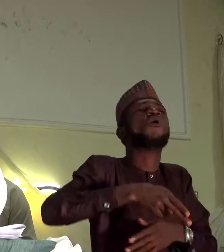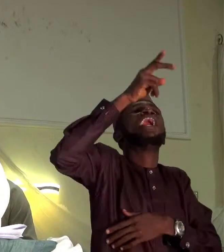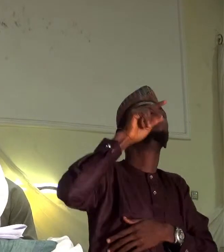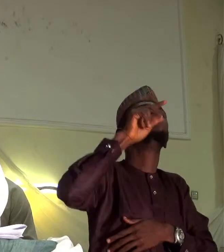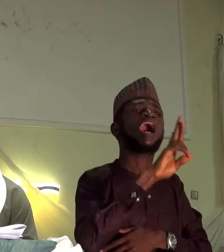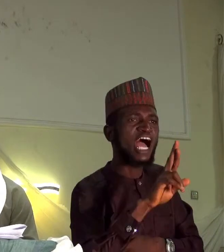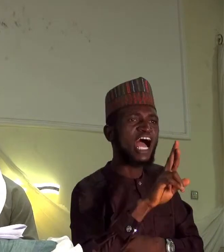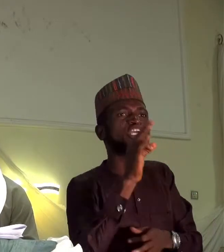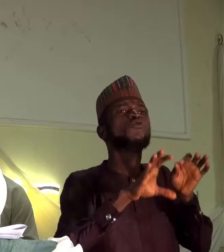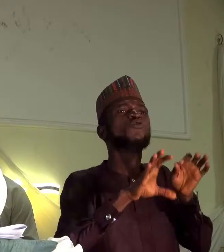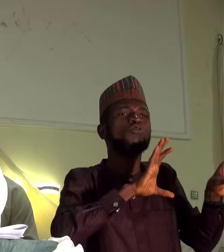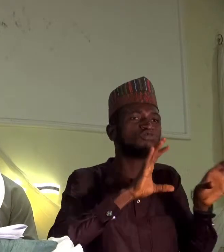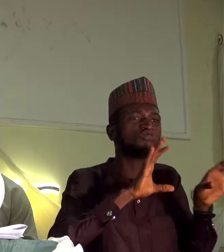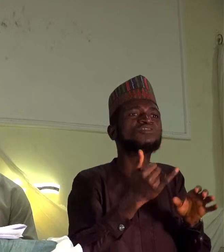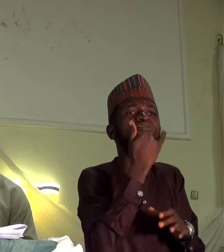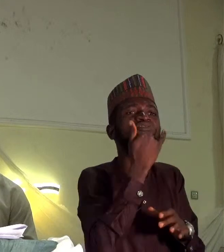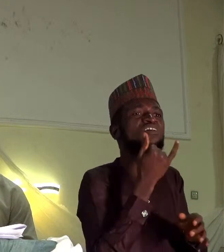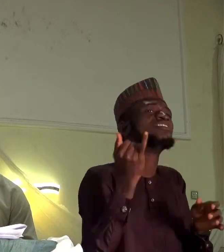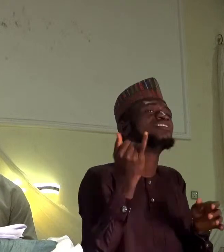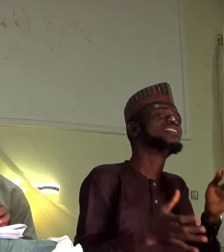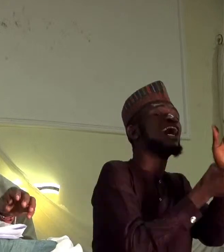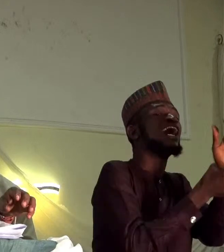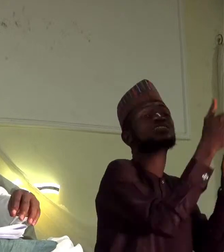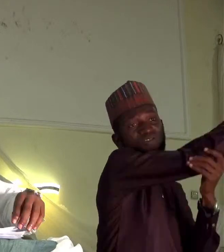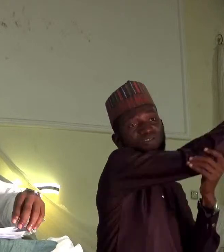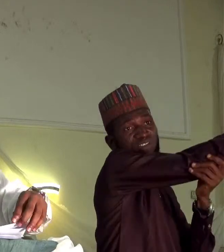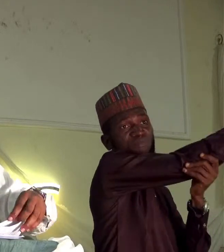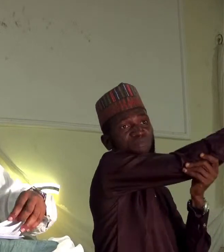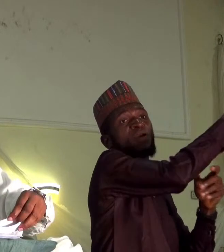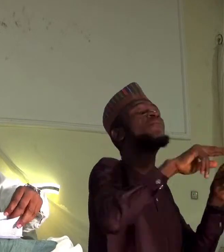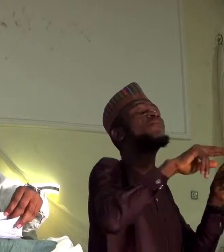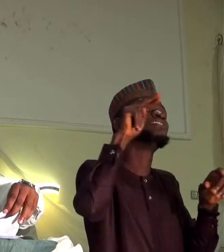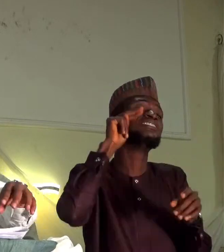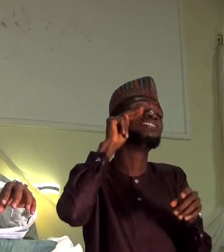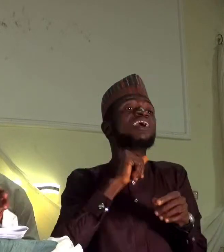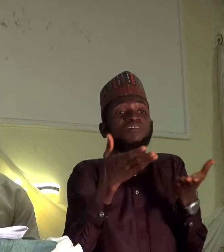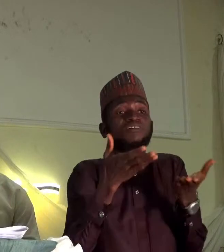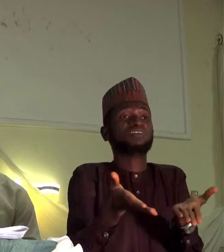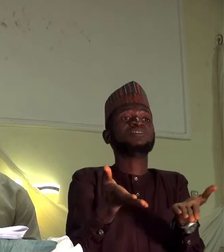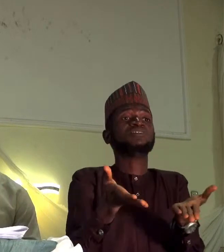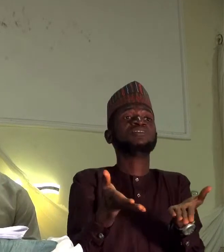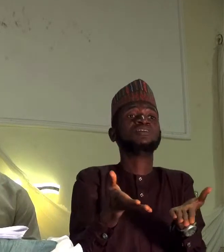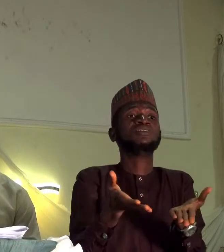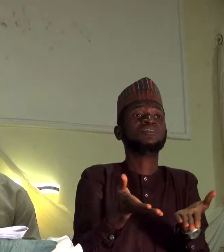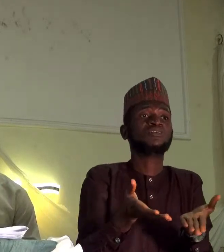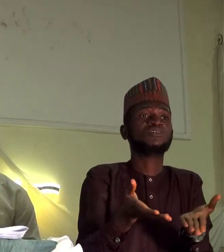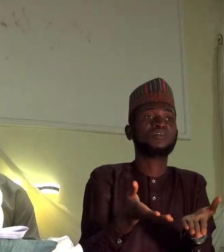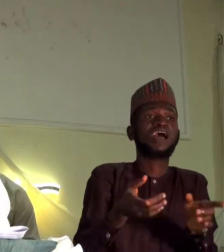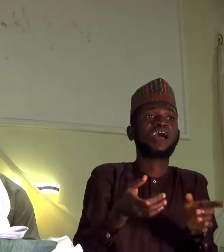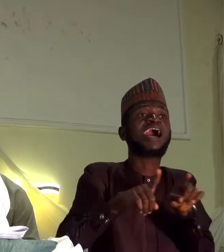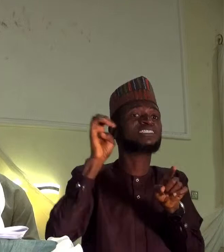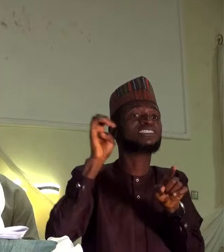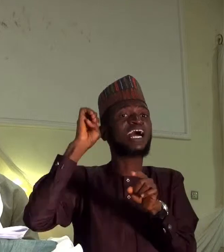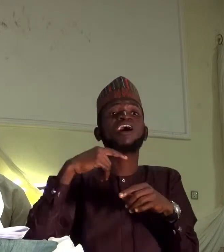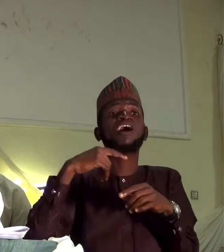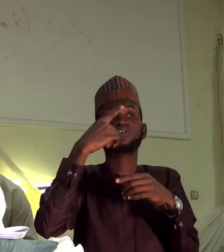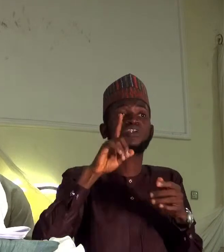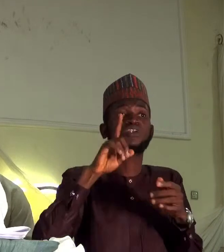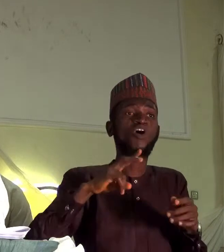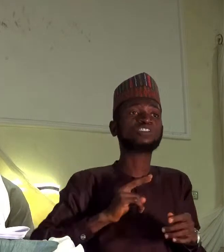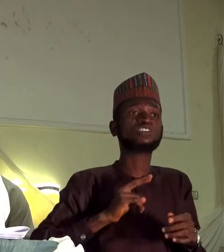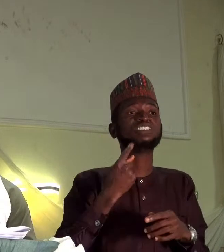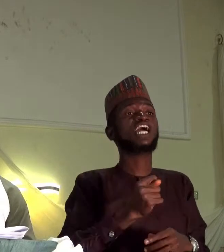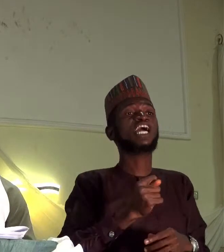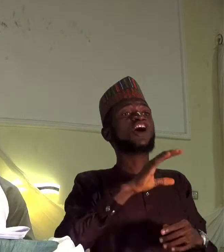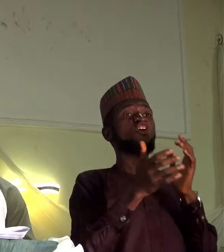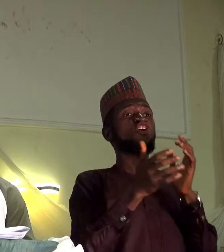gbọdọ̀ mọ́ work ní Nàìjíríà it is never like that bọ́ba wa rí bẹ́ẹ̀. Nígbà mo ti wá sọ ohun tí ń pè ní competency tí ń pè ní character tí ń